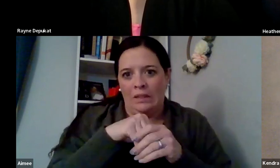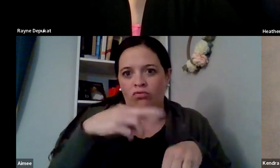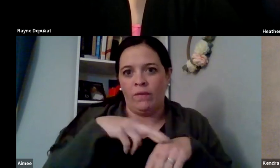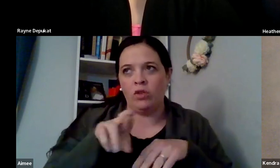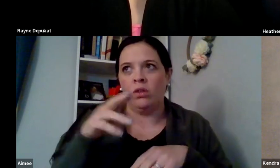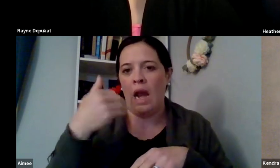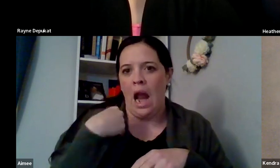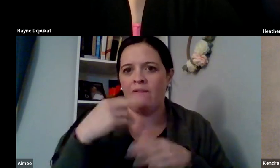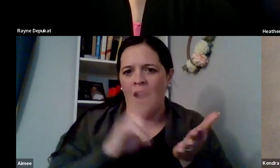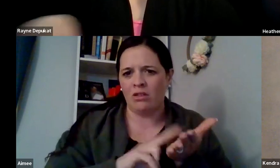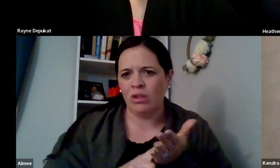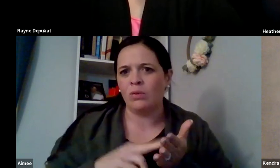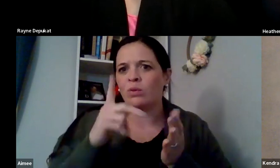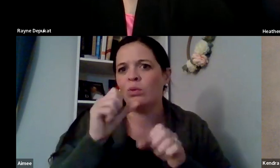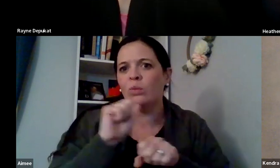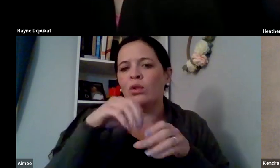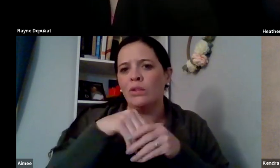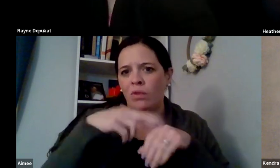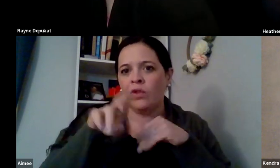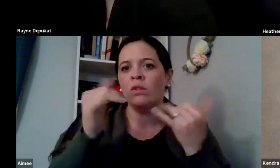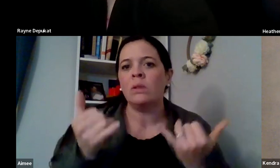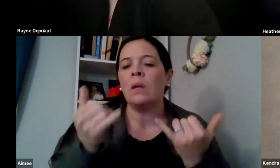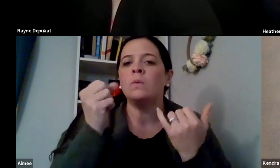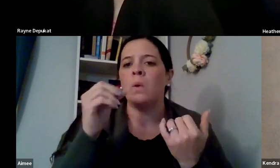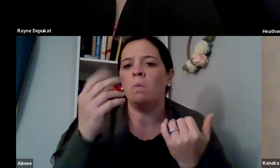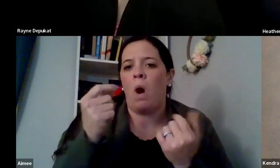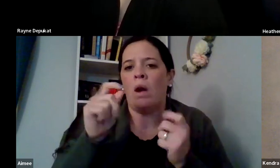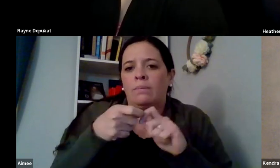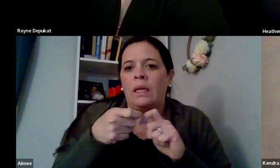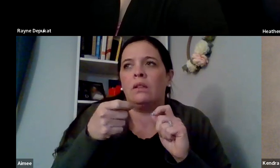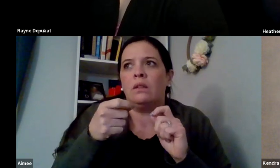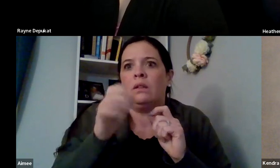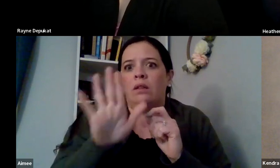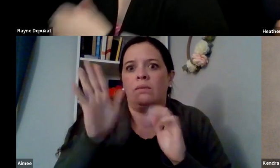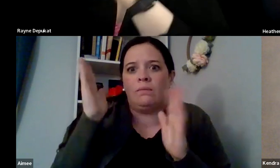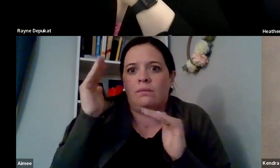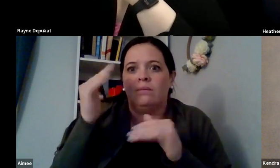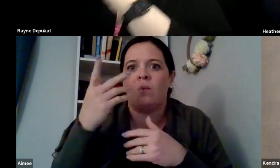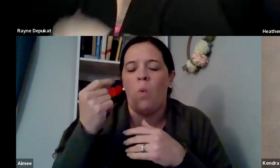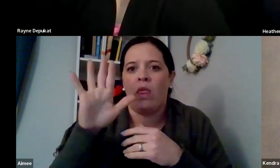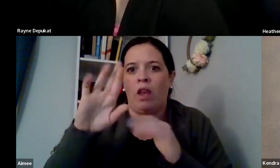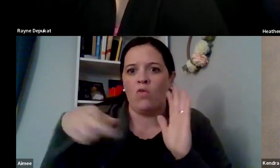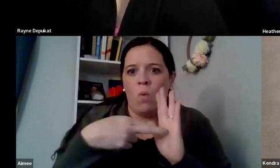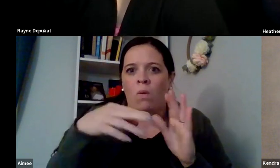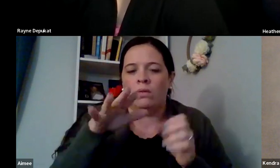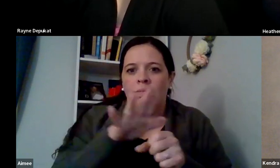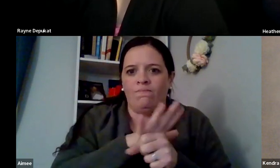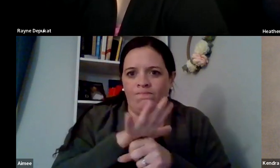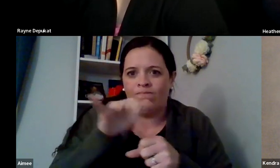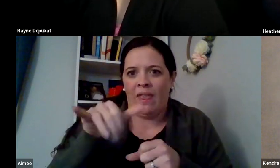description, people who work in the referral, people who have contracts for the referral now, like the contracted position, what is that expectation?